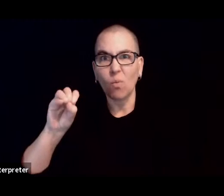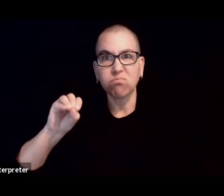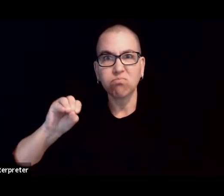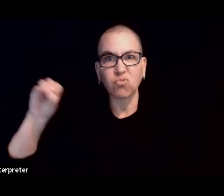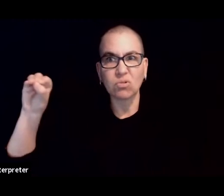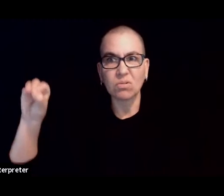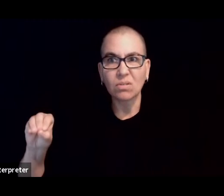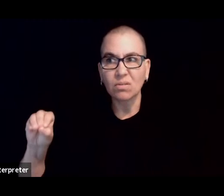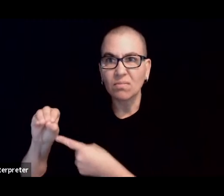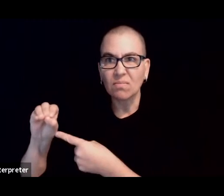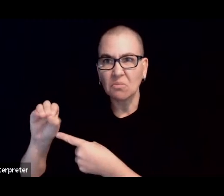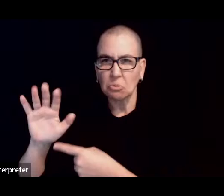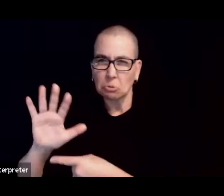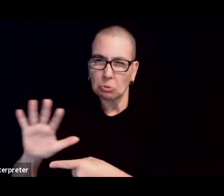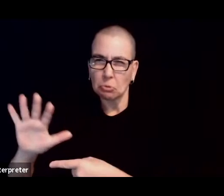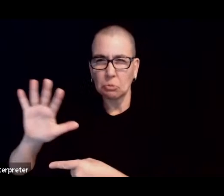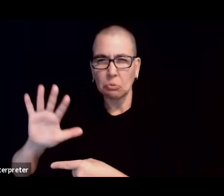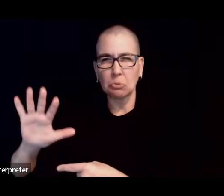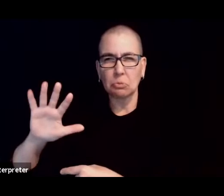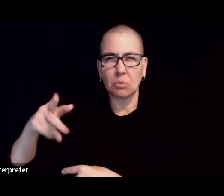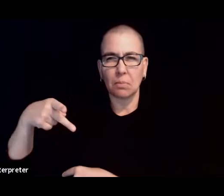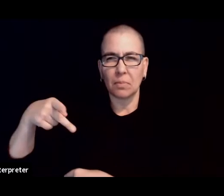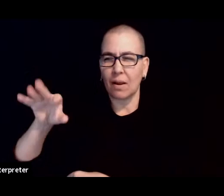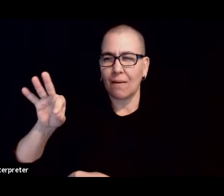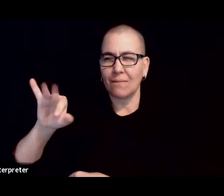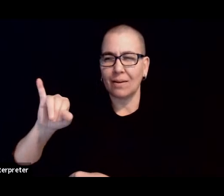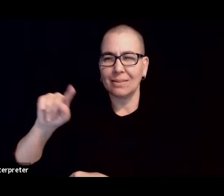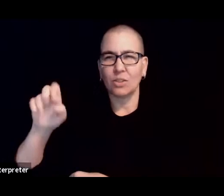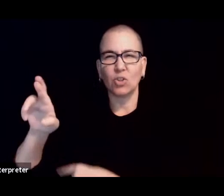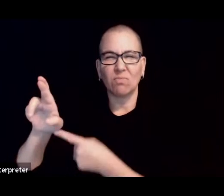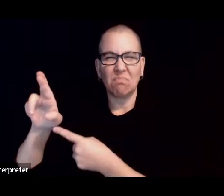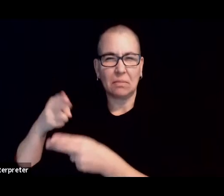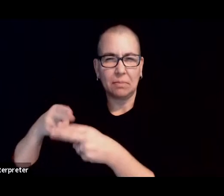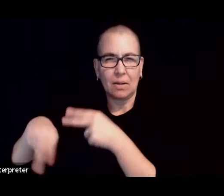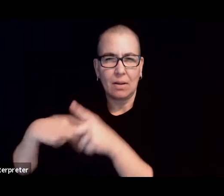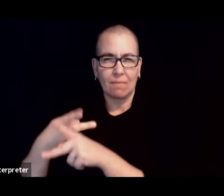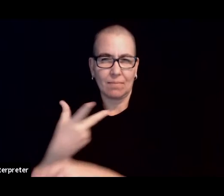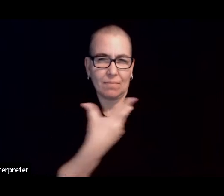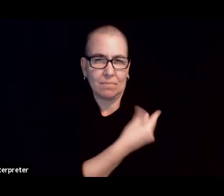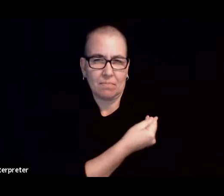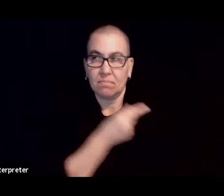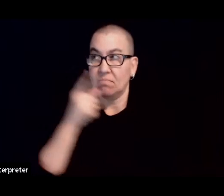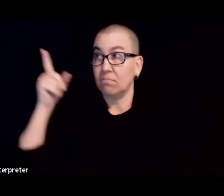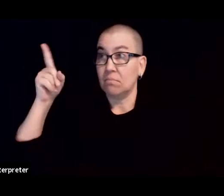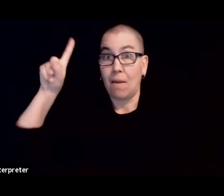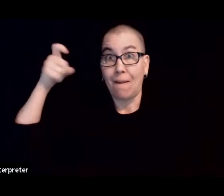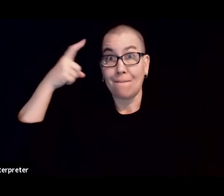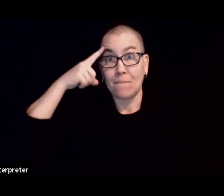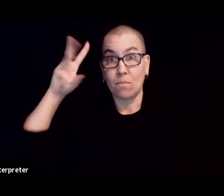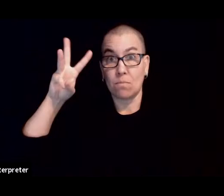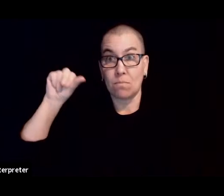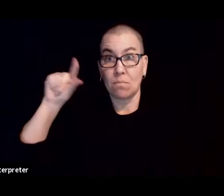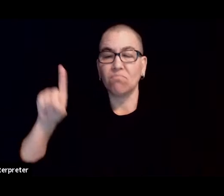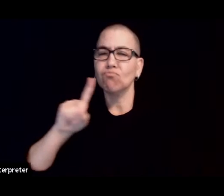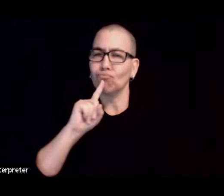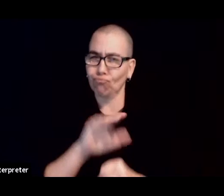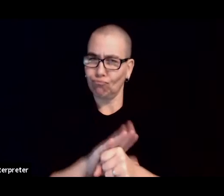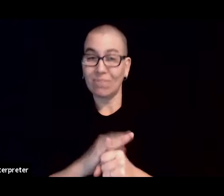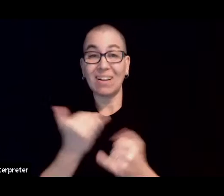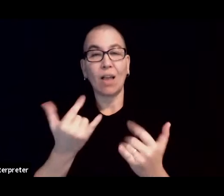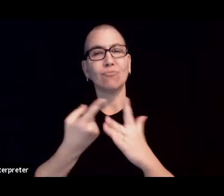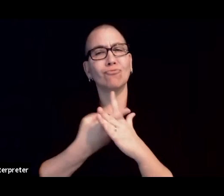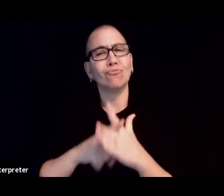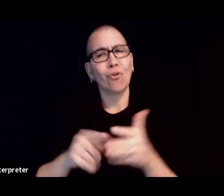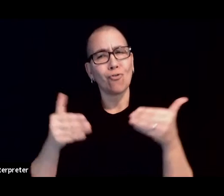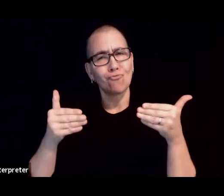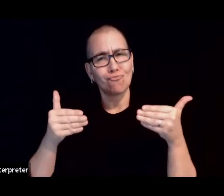were initially told by the federal government. Let's listen in. We'll start today's call with comments from Health Commissioner Jan Malcolm and Infectious